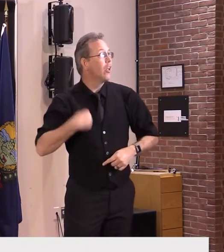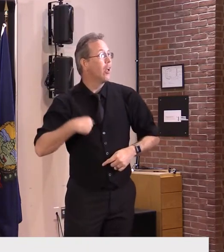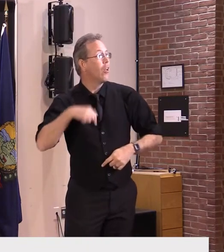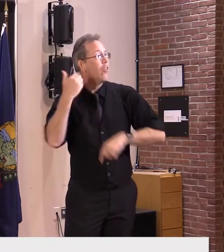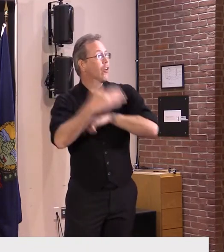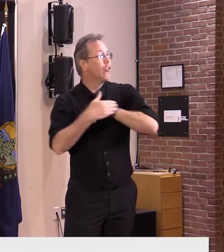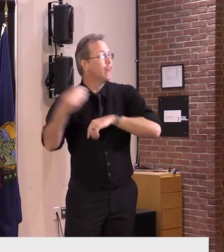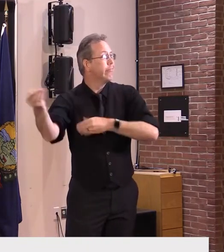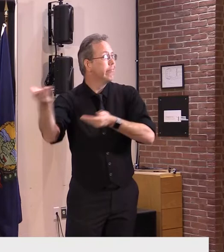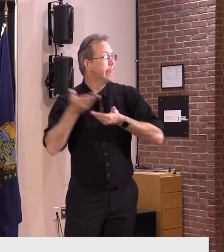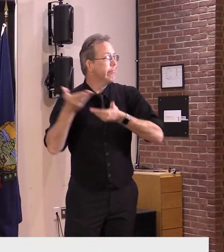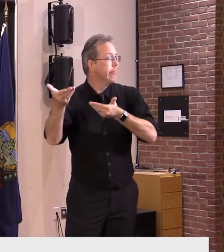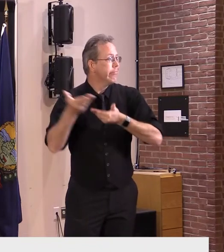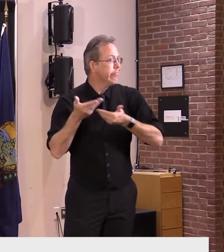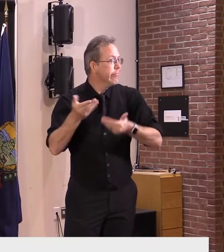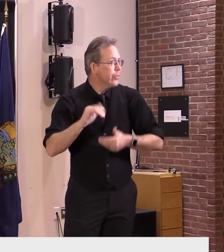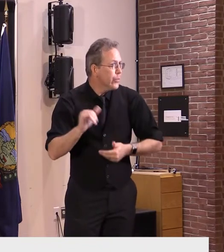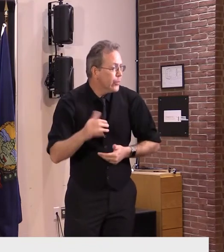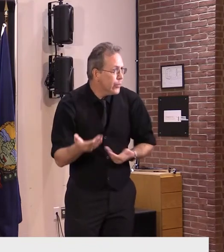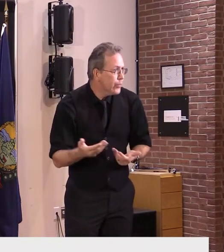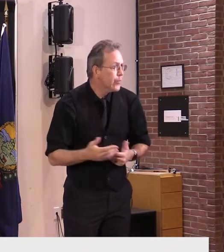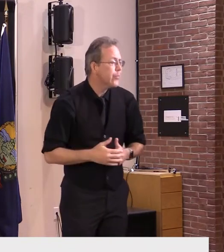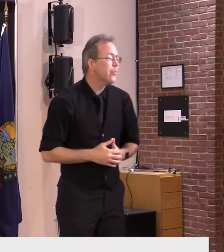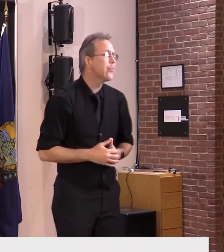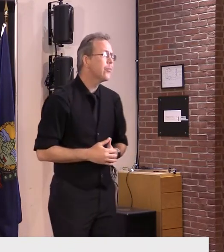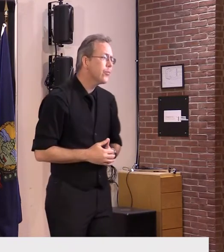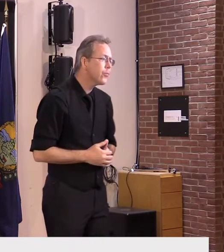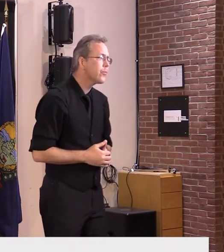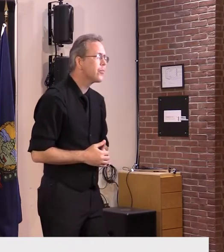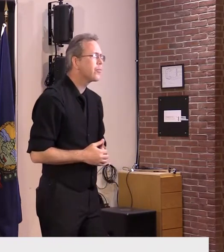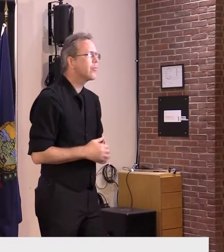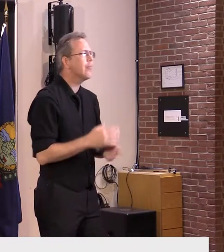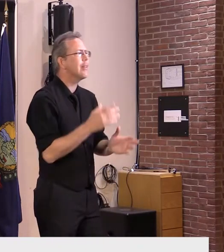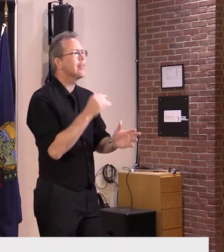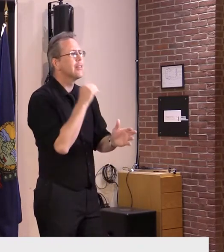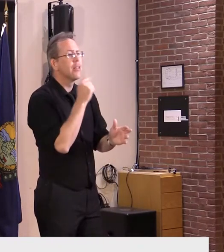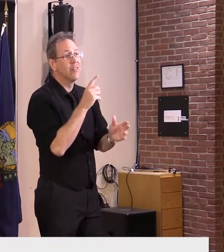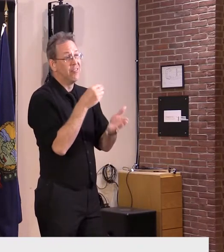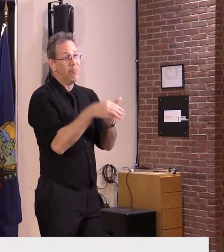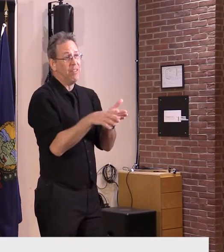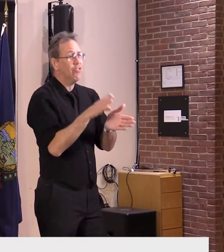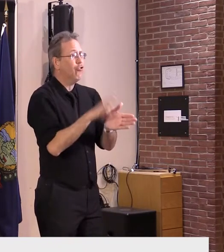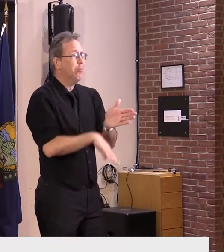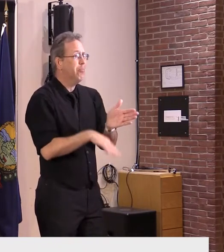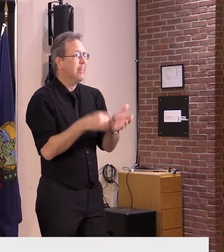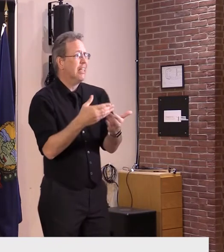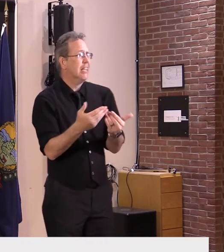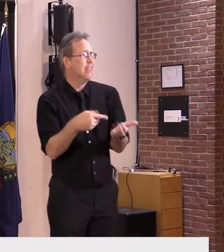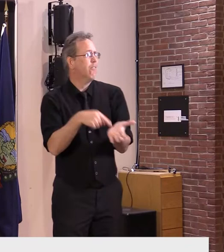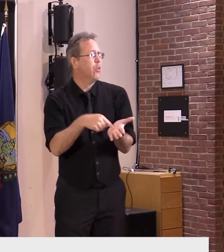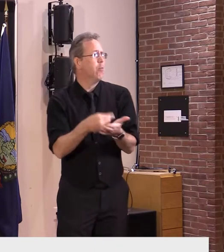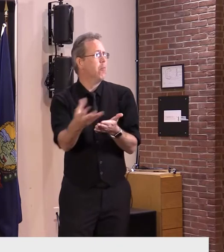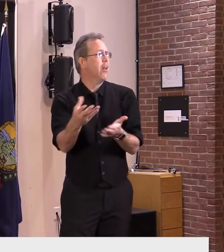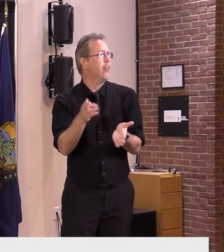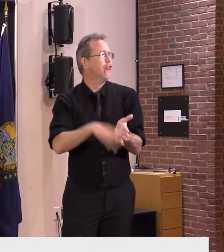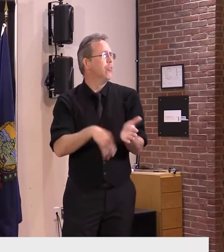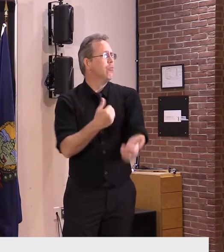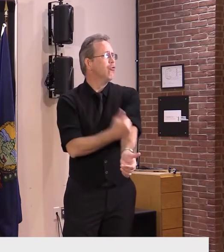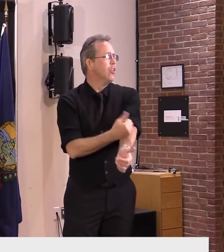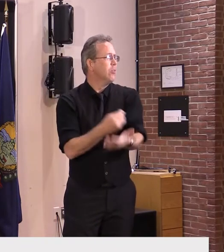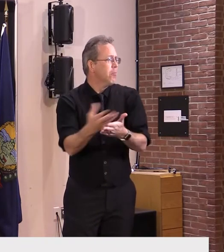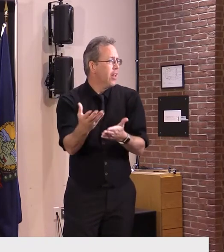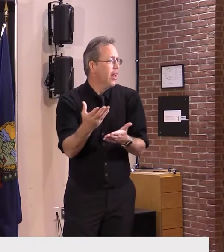places. And it's relatively inexpensive and is being manufactured